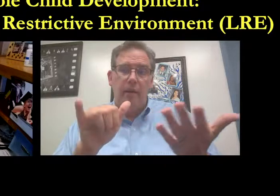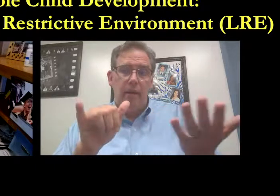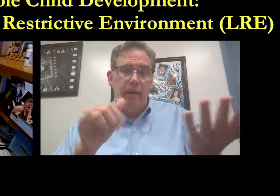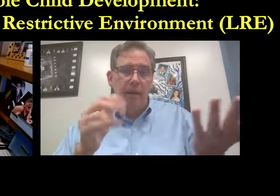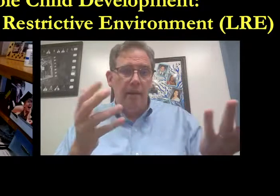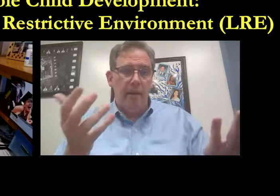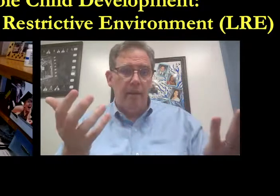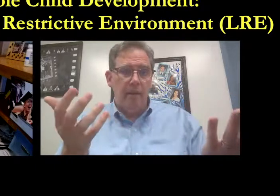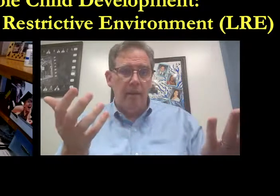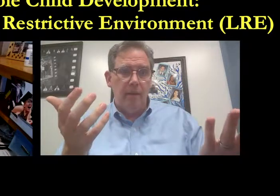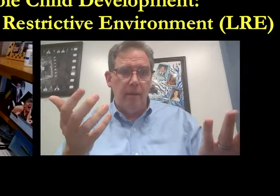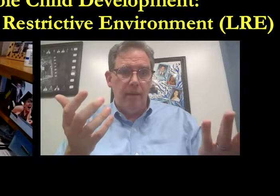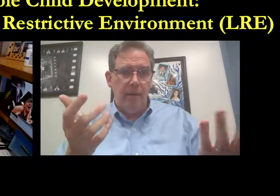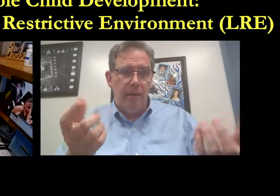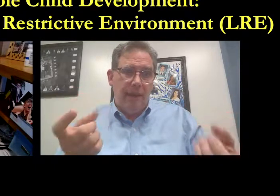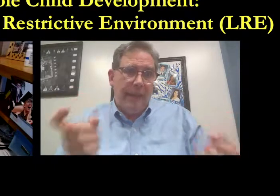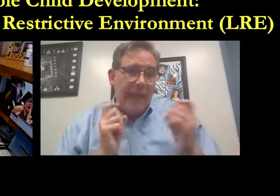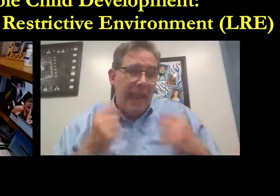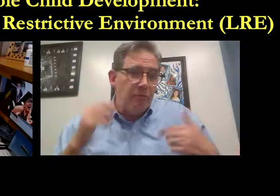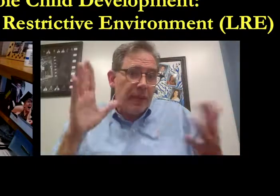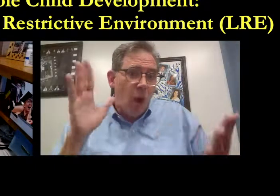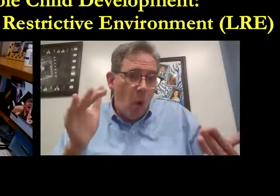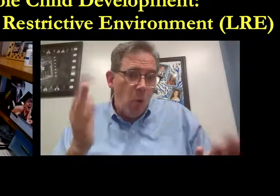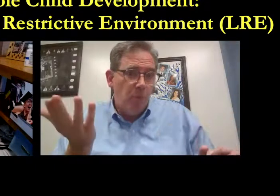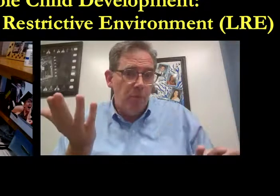looking forward to the ripple effects from that.